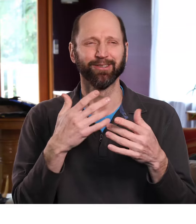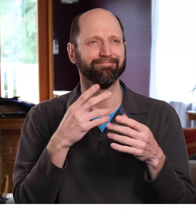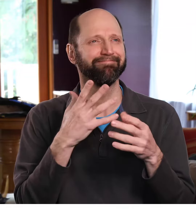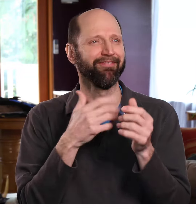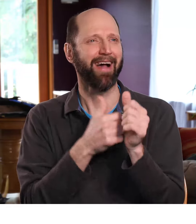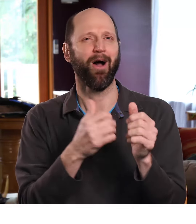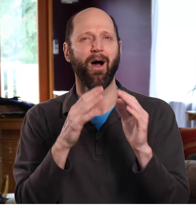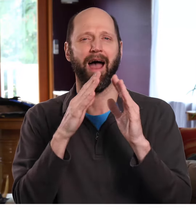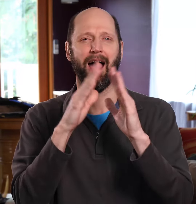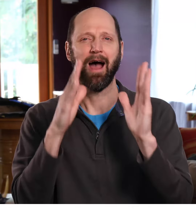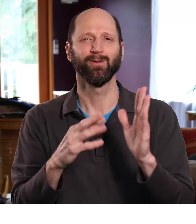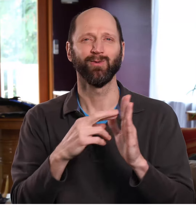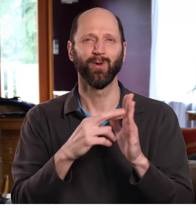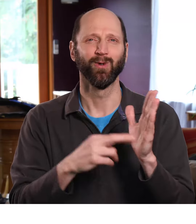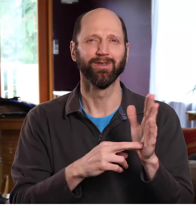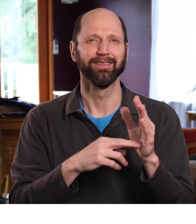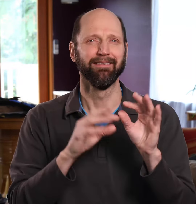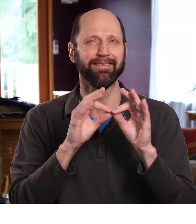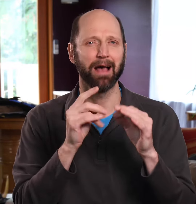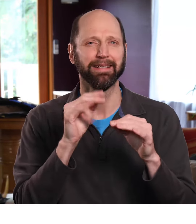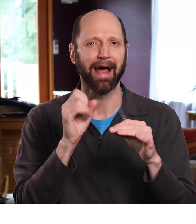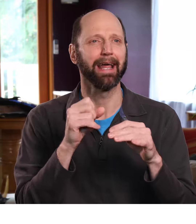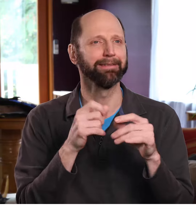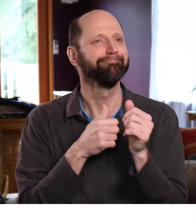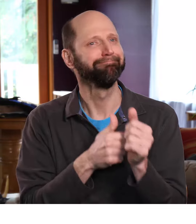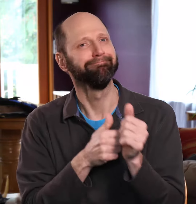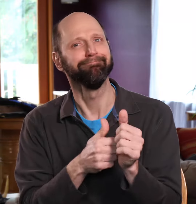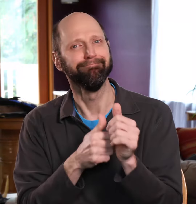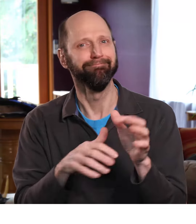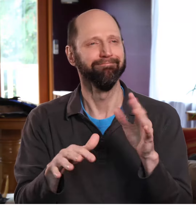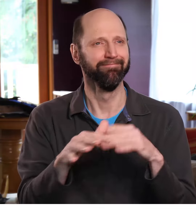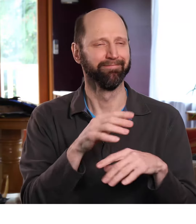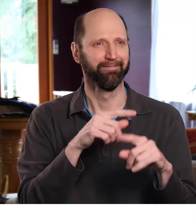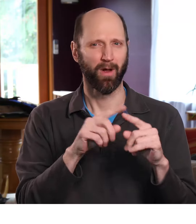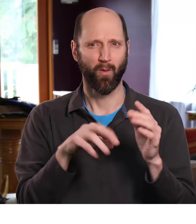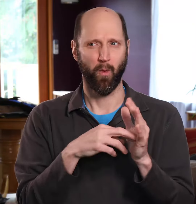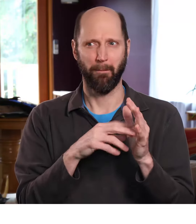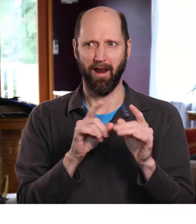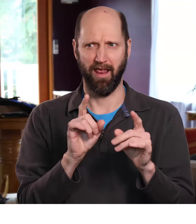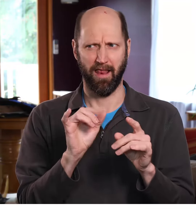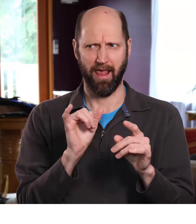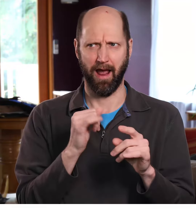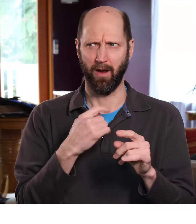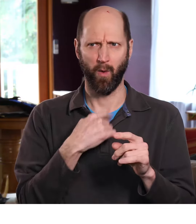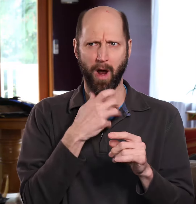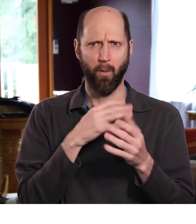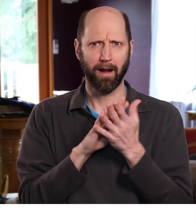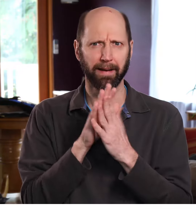to follow house rules and operate within our family dynamics. But when I try and think of someone I looked